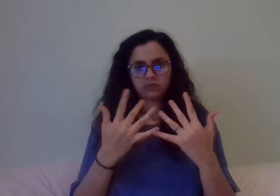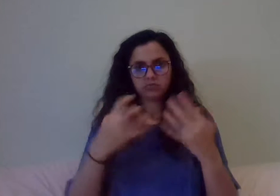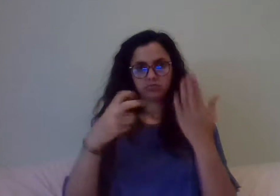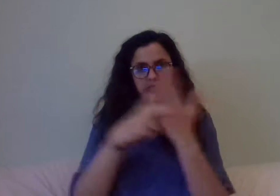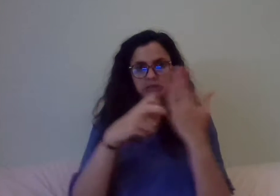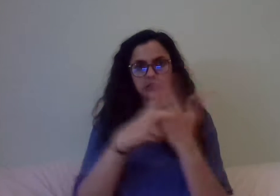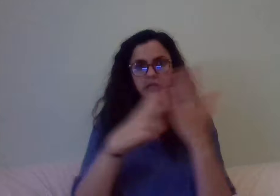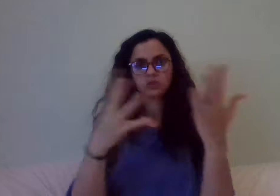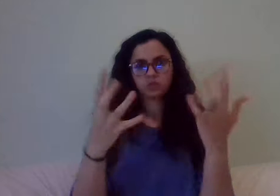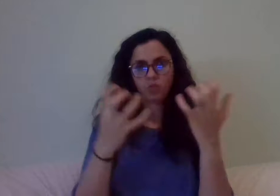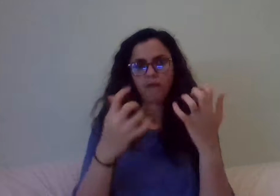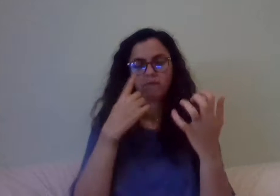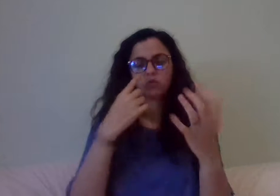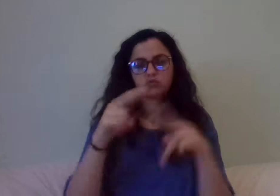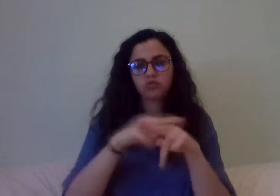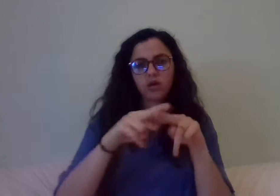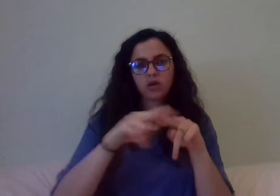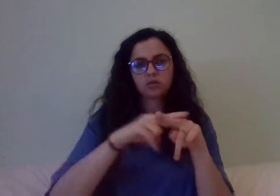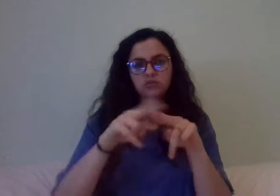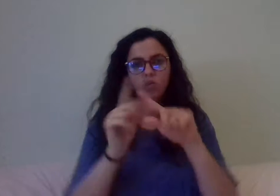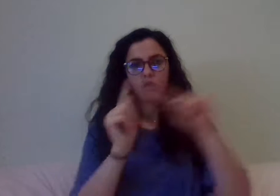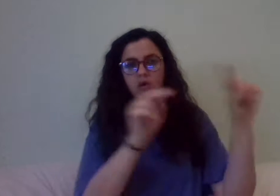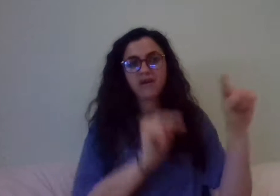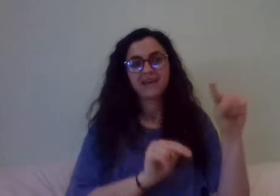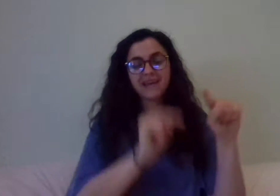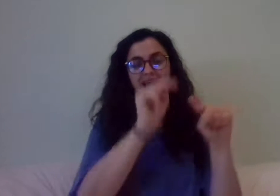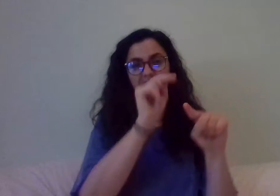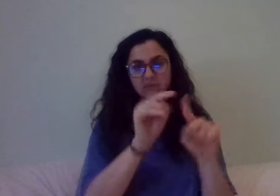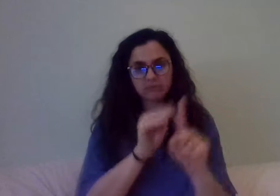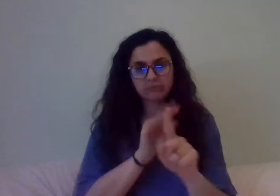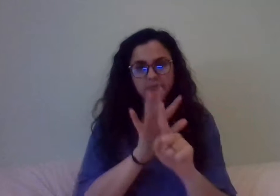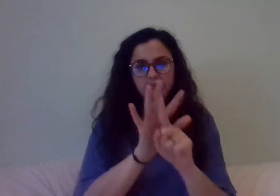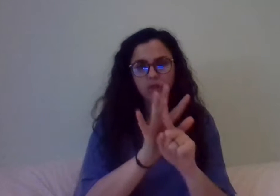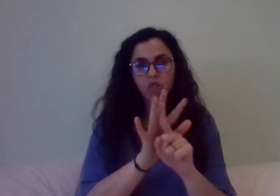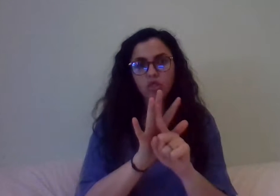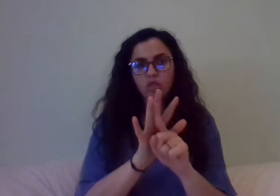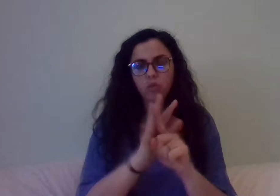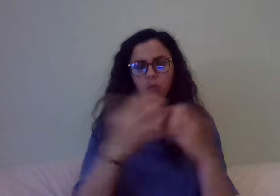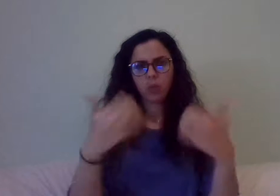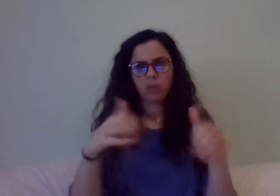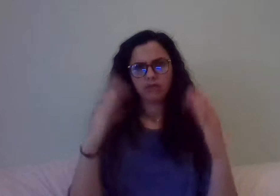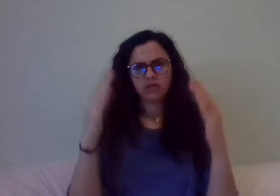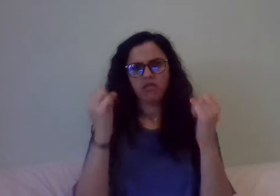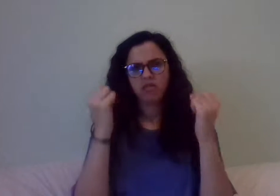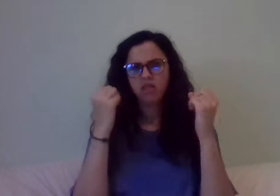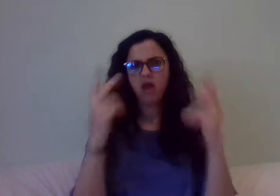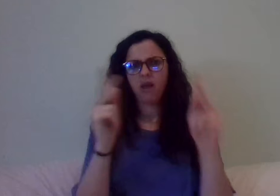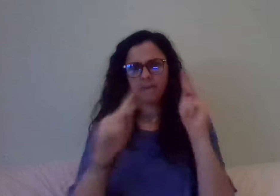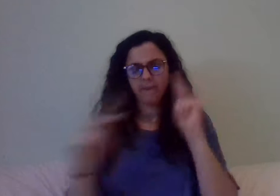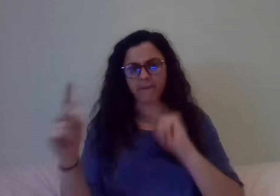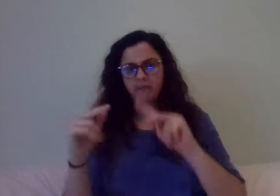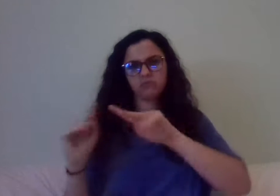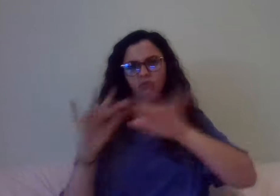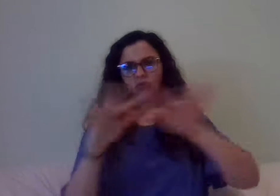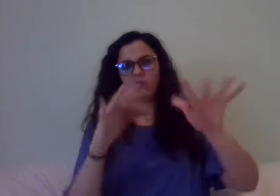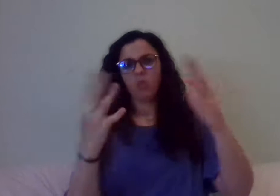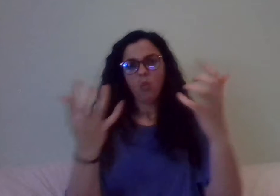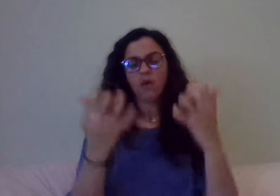idea of the great expectation and the great numbers of people. Now, there is, I had mentioned before, this Jim Crow cars.